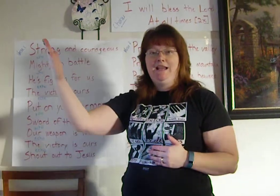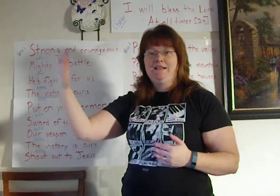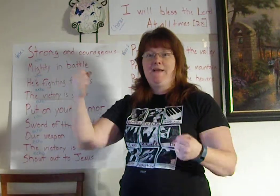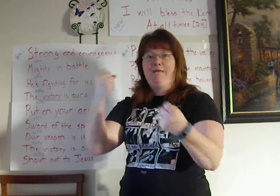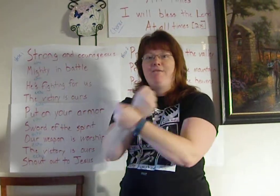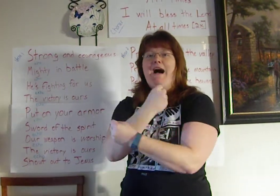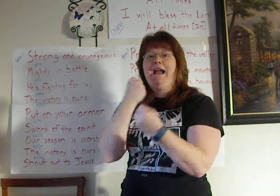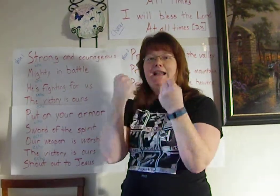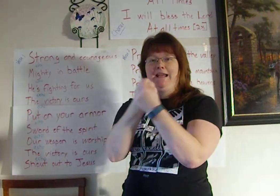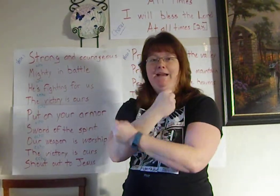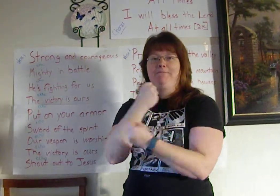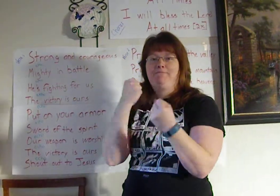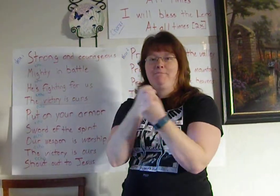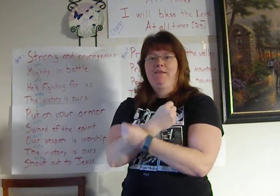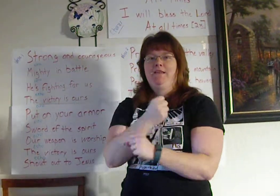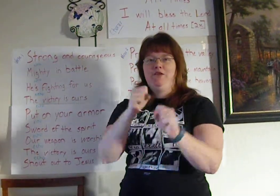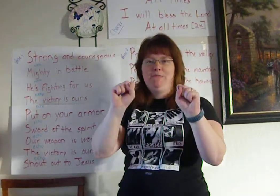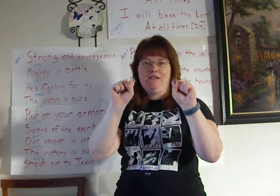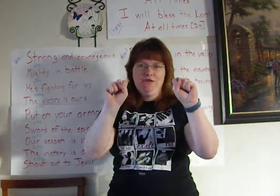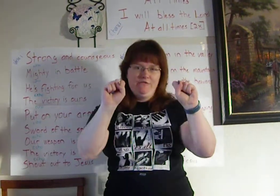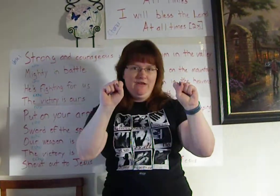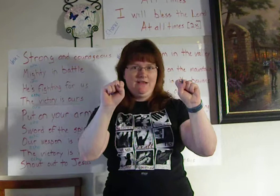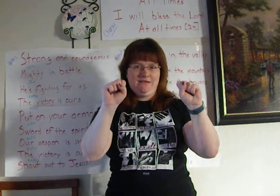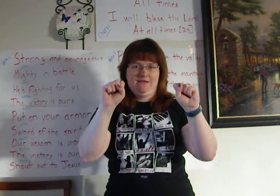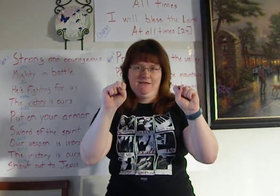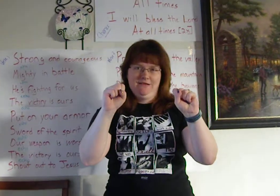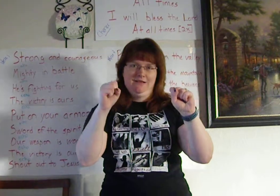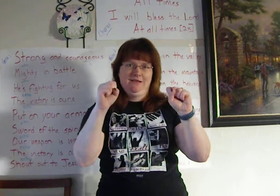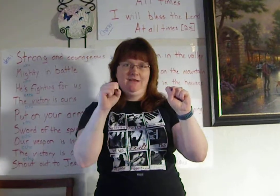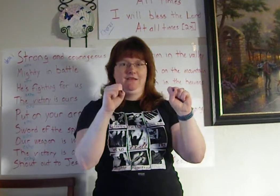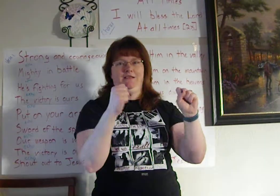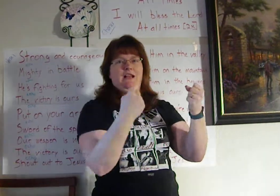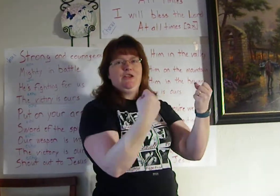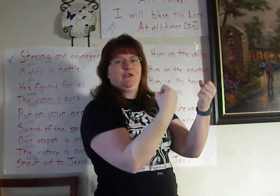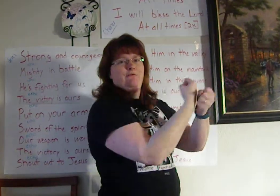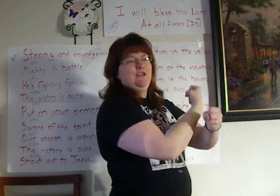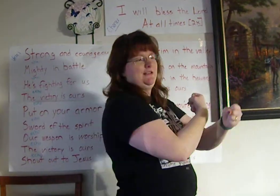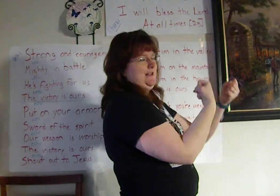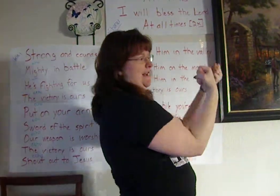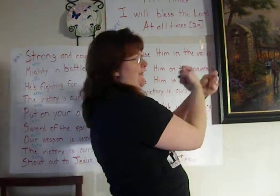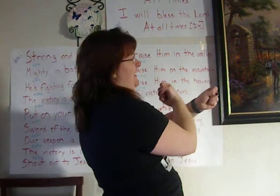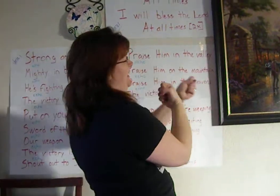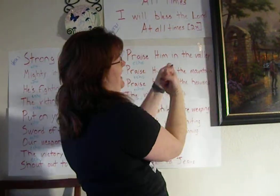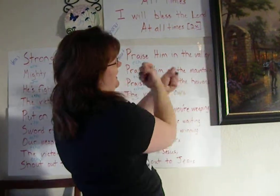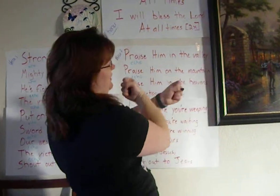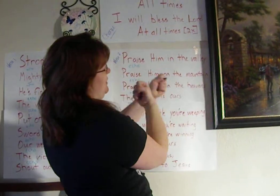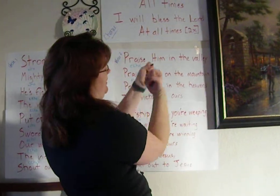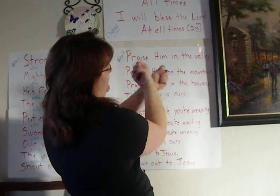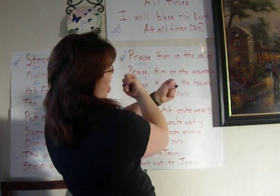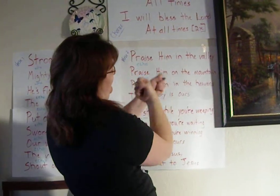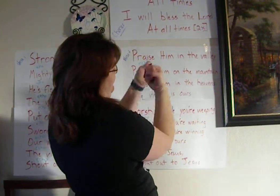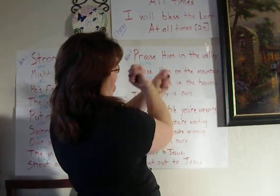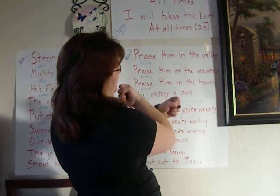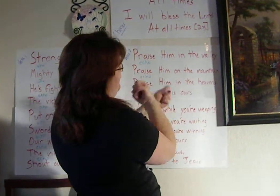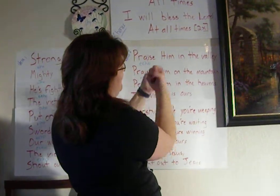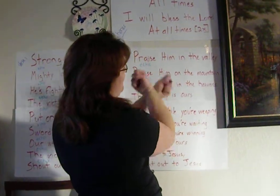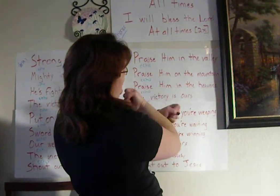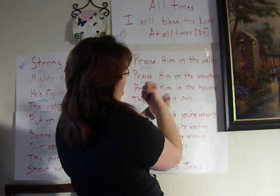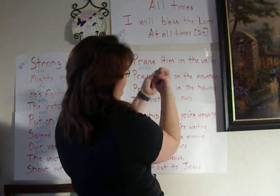He's fighting. You make two fists, and your fists kind of hit at each other and opposing.